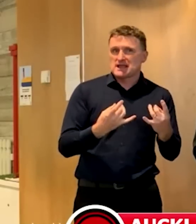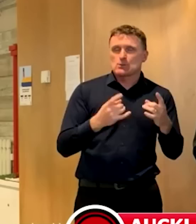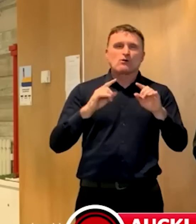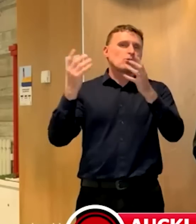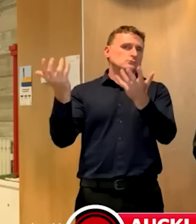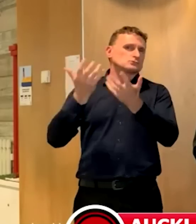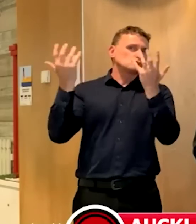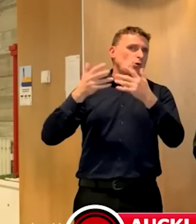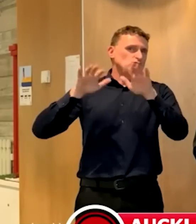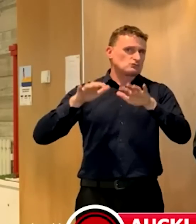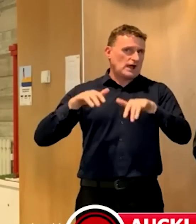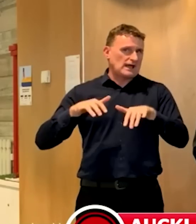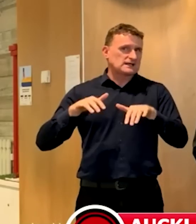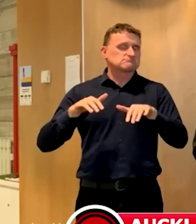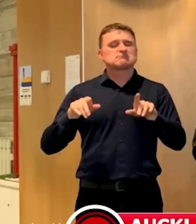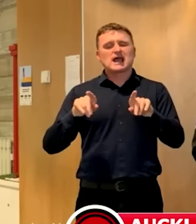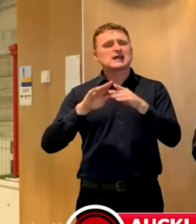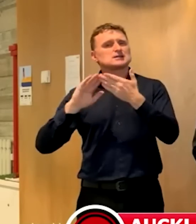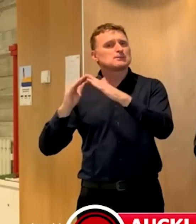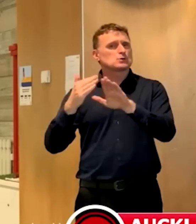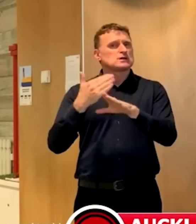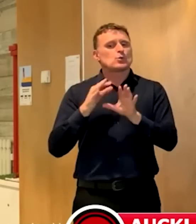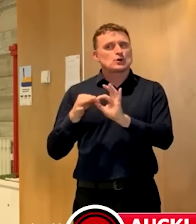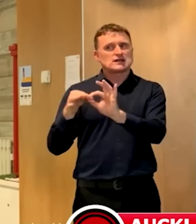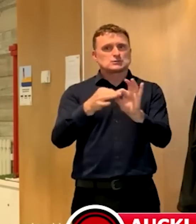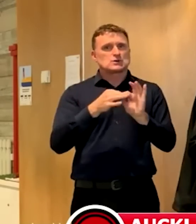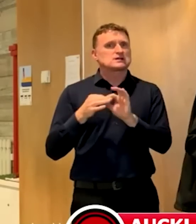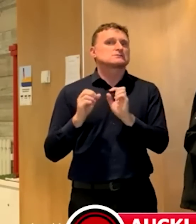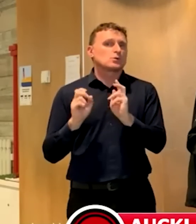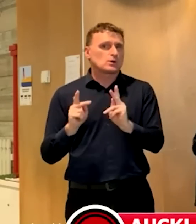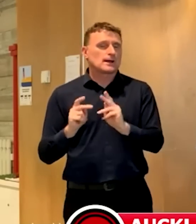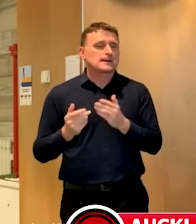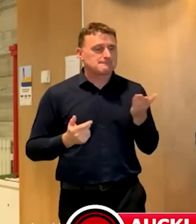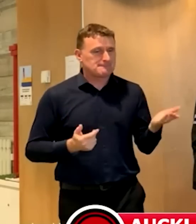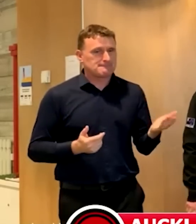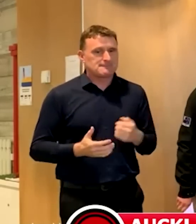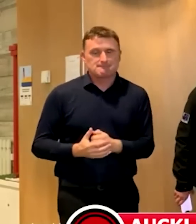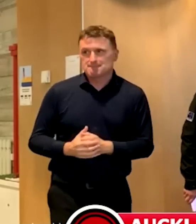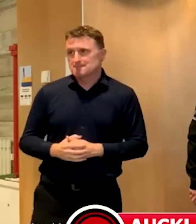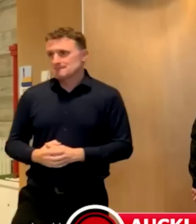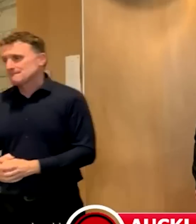about our community resilience together. Thank you very much. Rachel. Thanks, Roger.